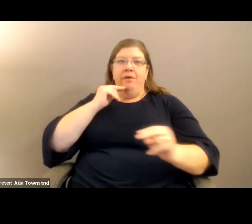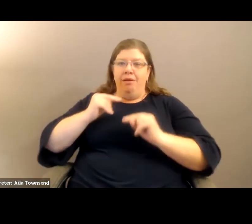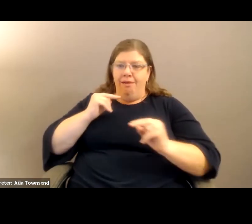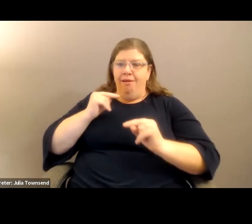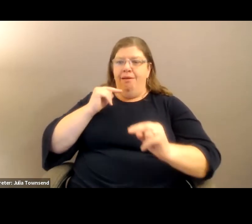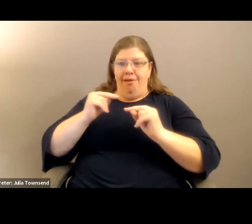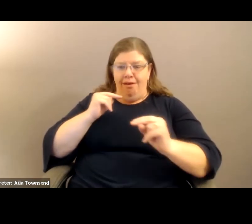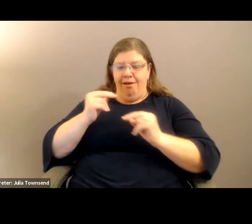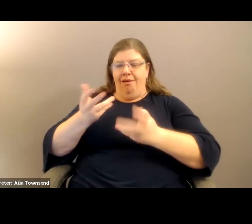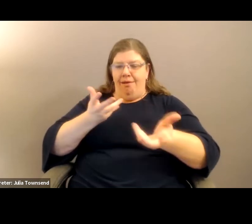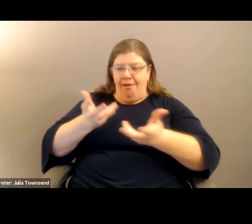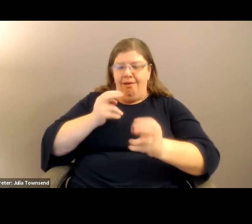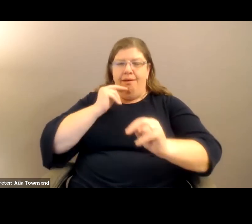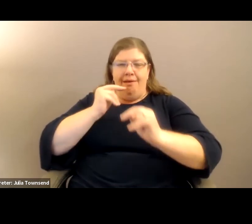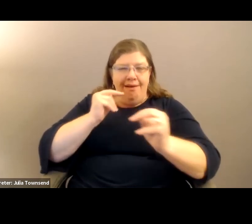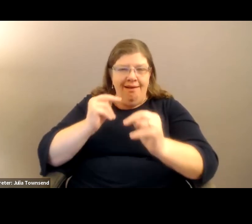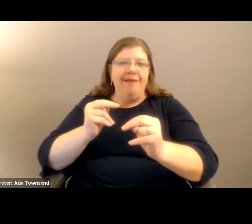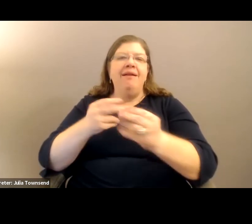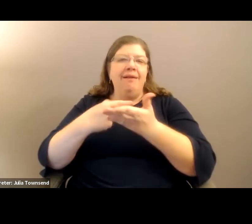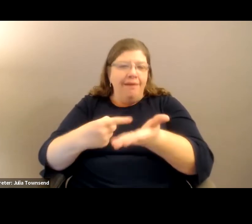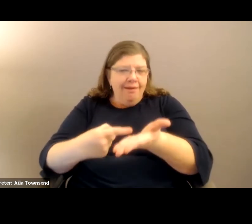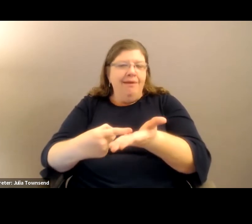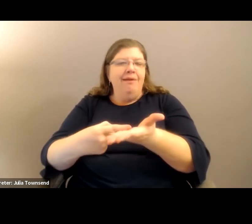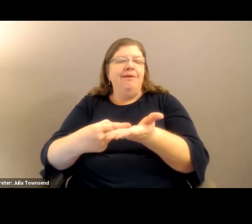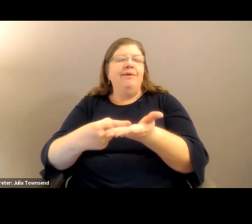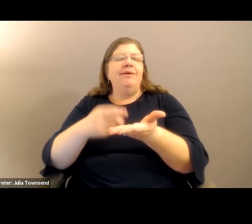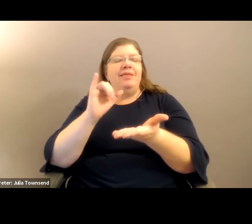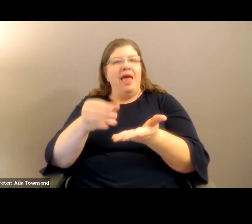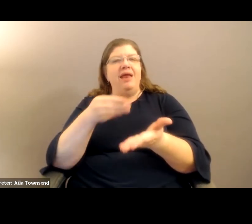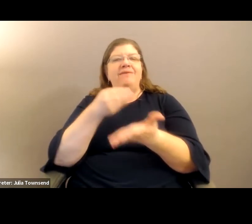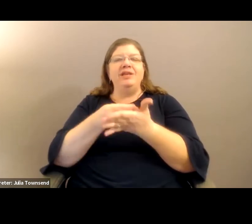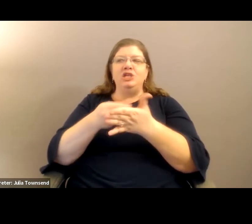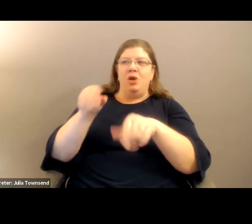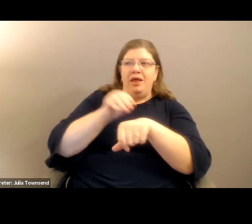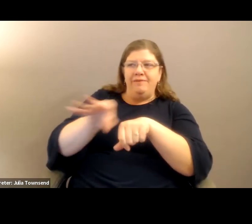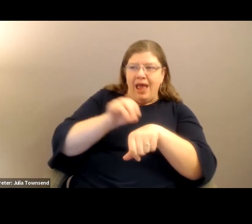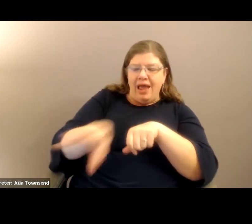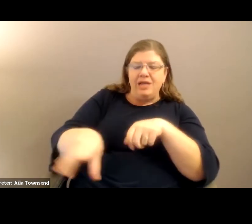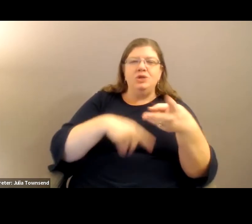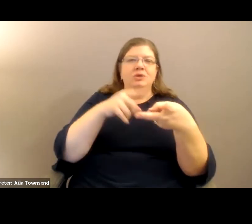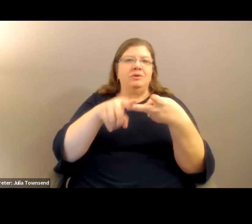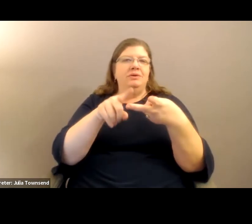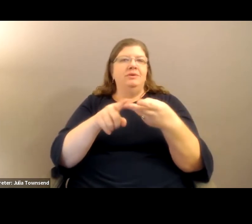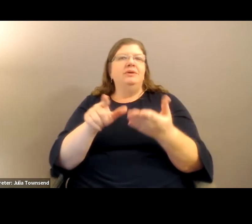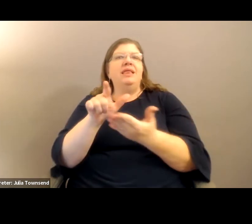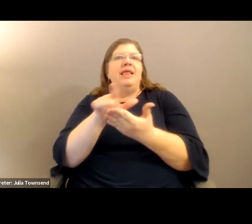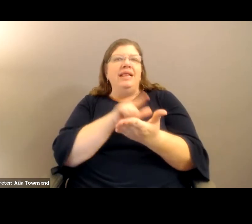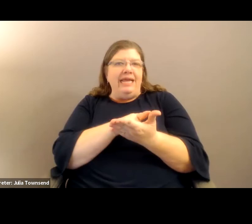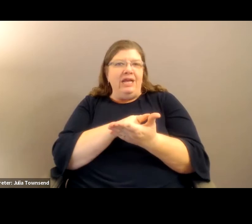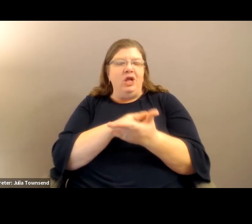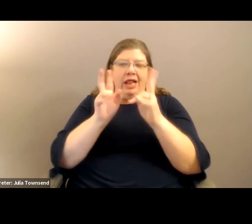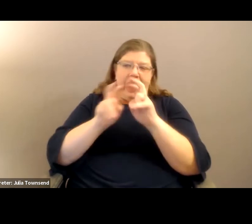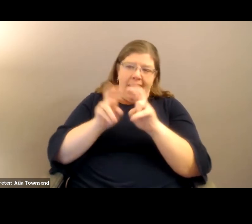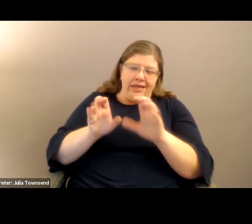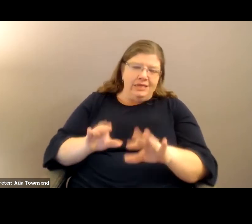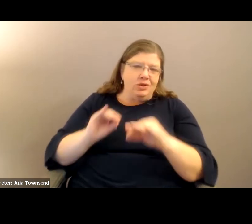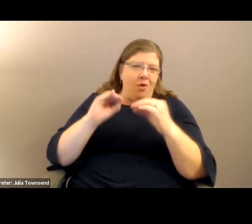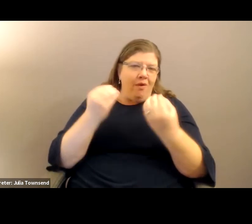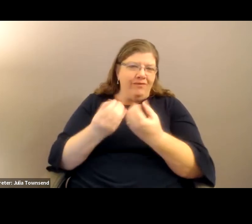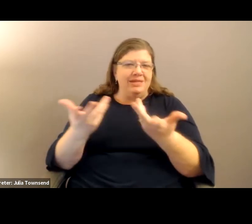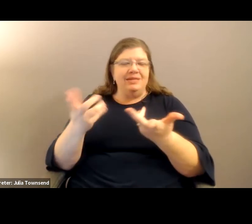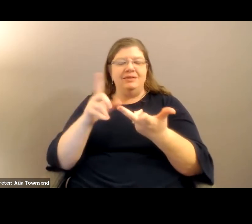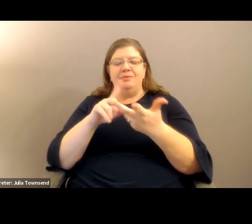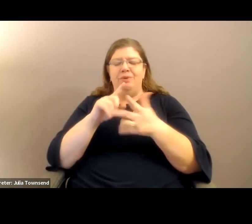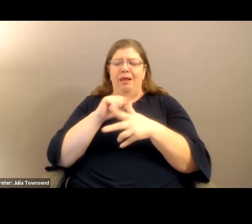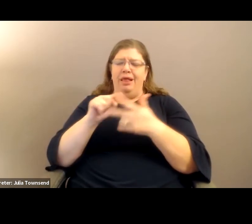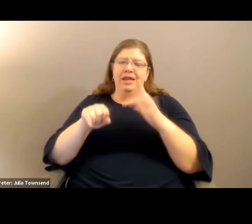on. We have, fiscal advisors, we have the legal analyst's office, we have a whole bunch of